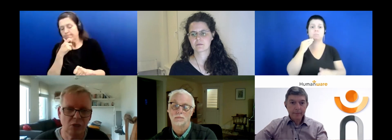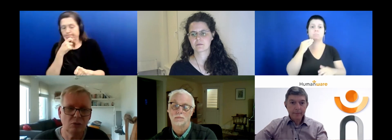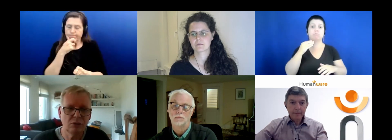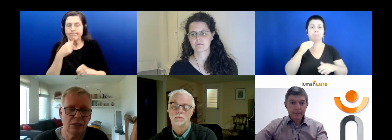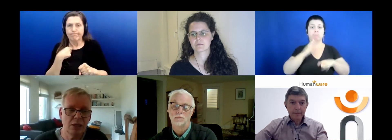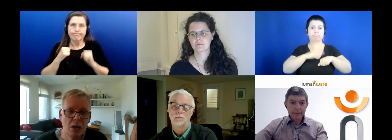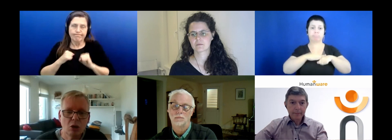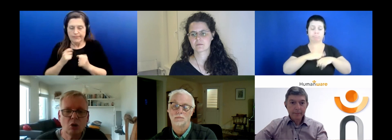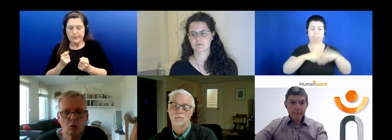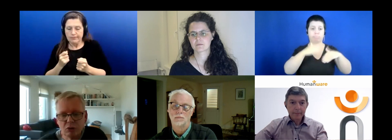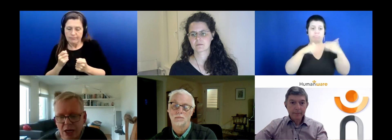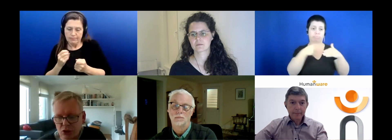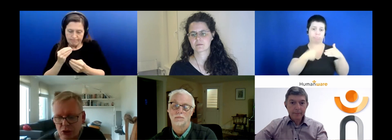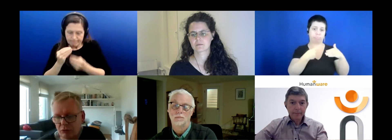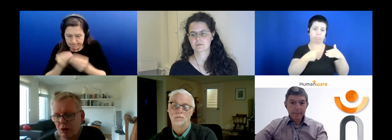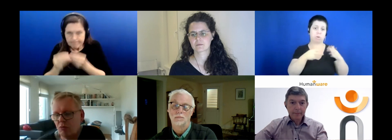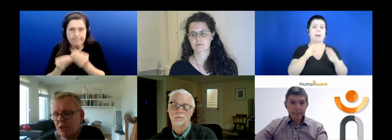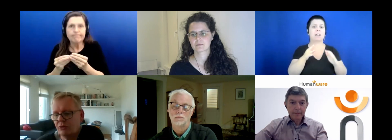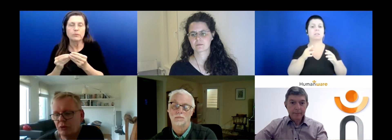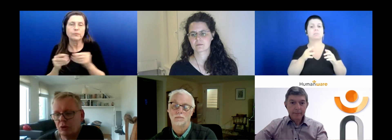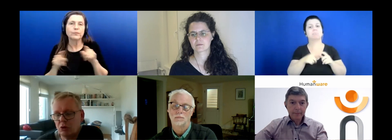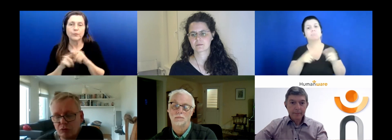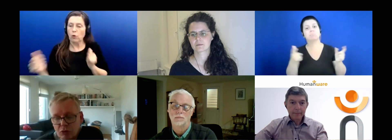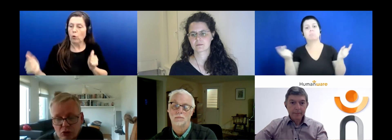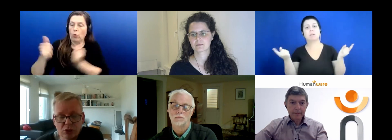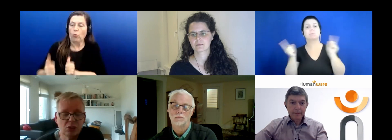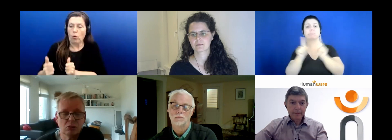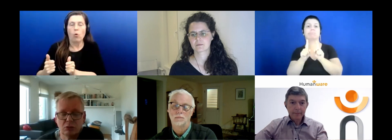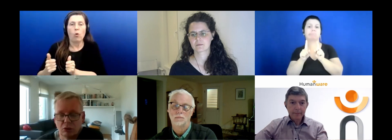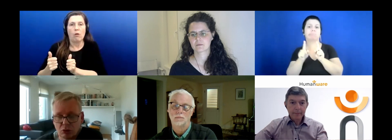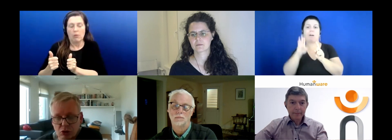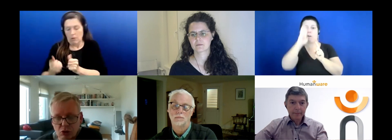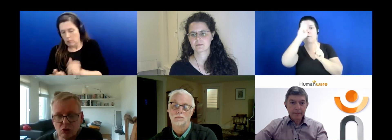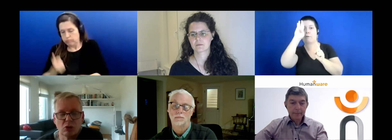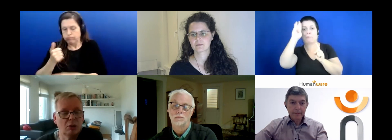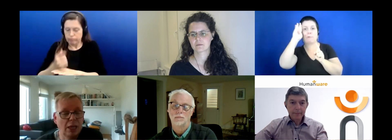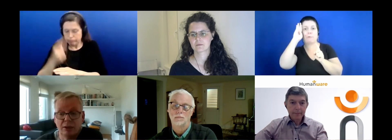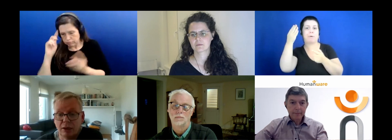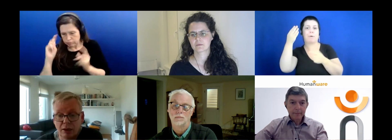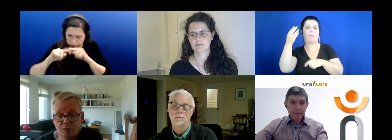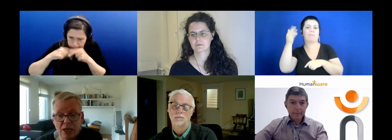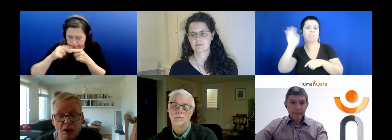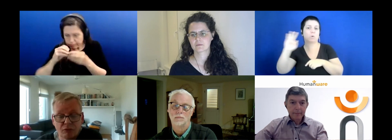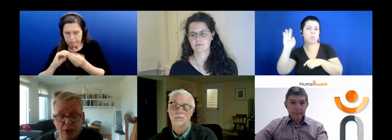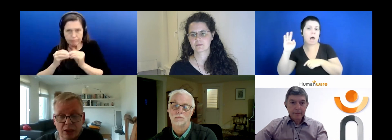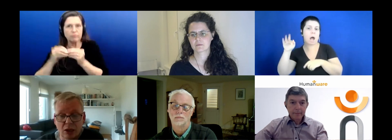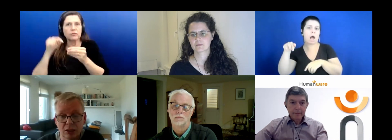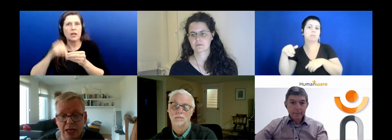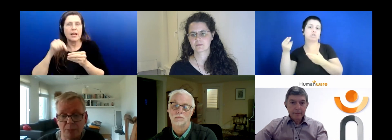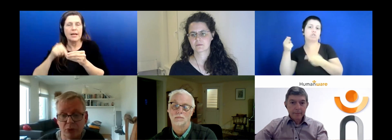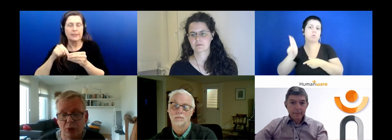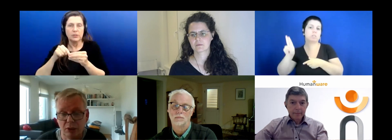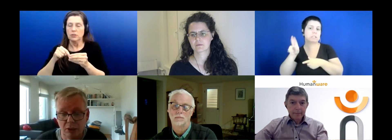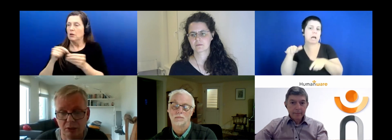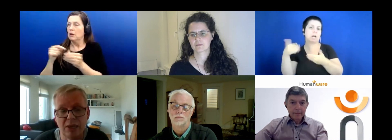mostly we do it in co-creation with universities or students, and we have in our